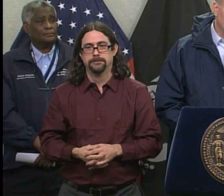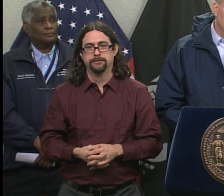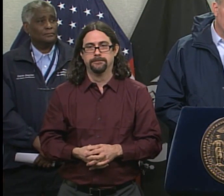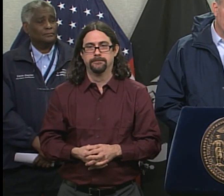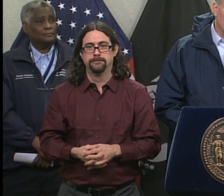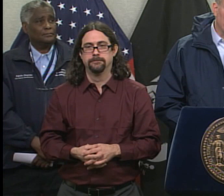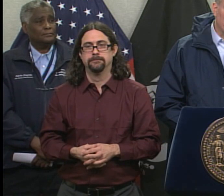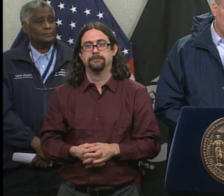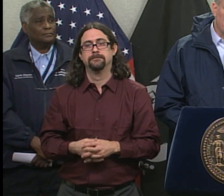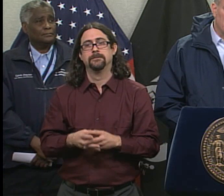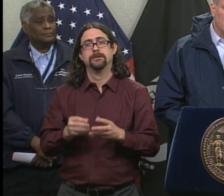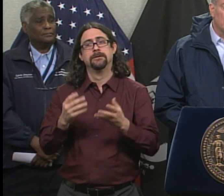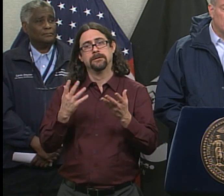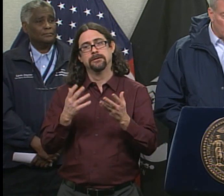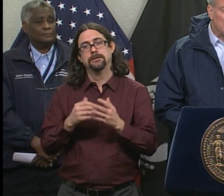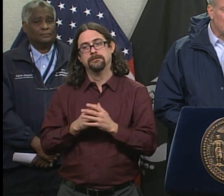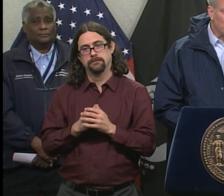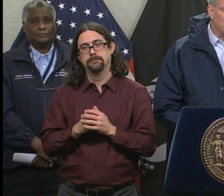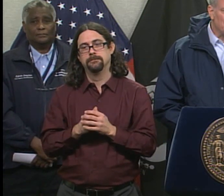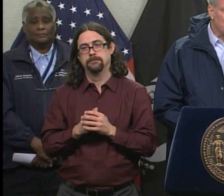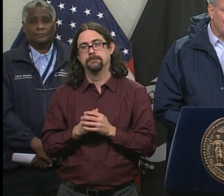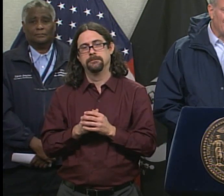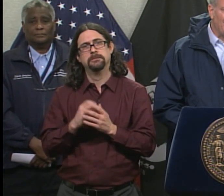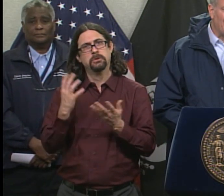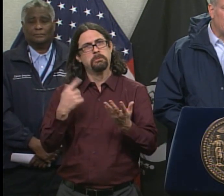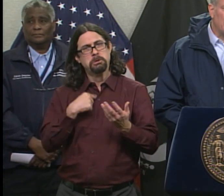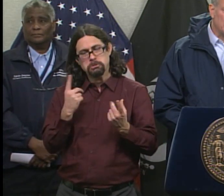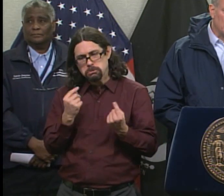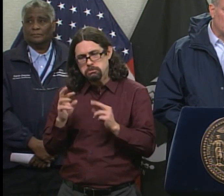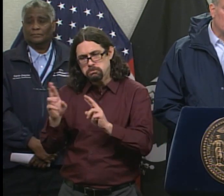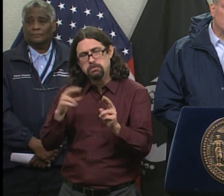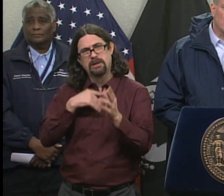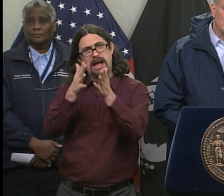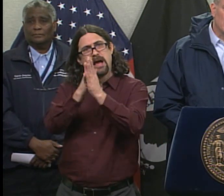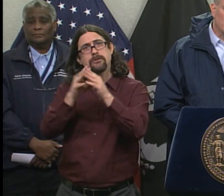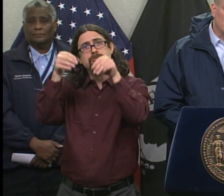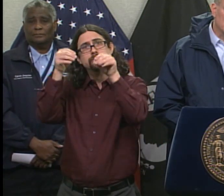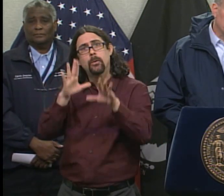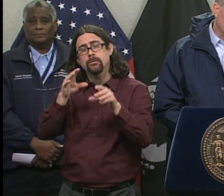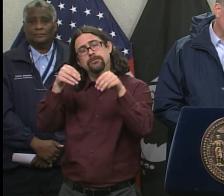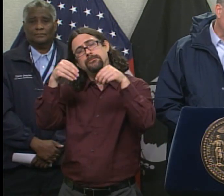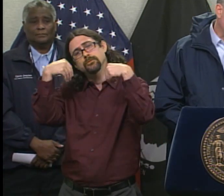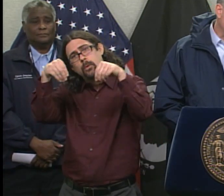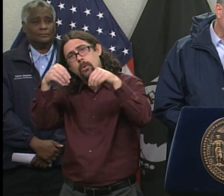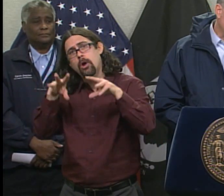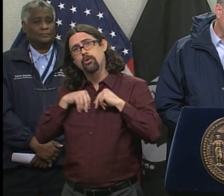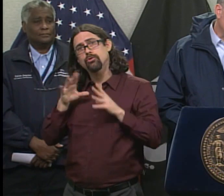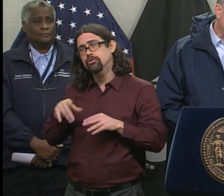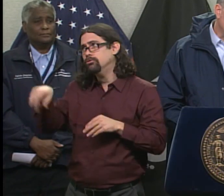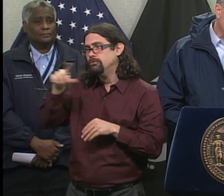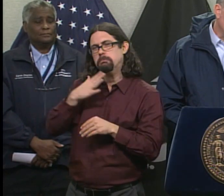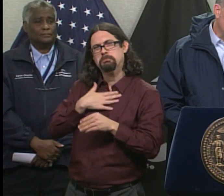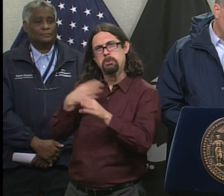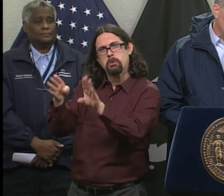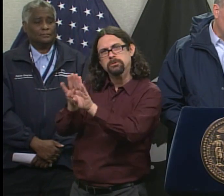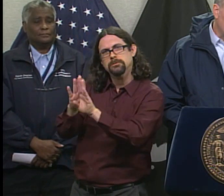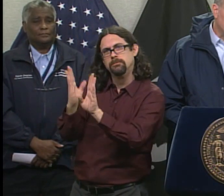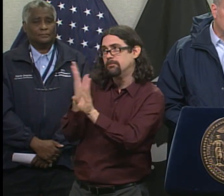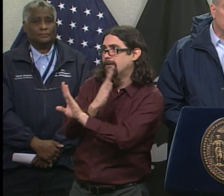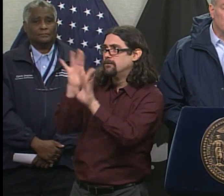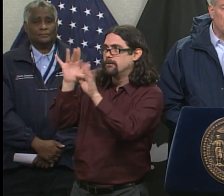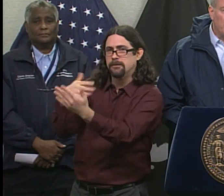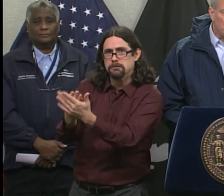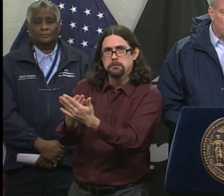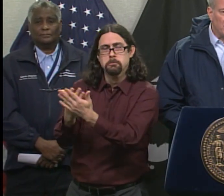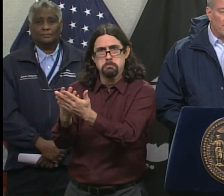inches predicted on Friday to 27 inches. It's a cautionary tale for us about how we're going to have to deal with things in the future. But in